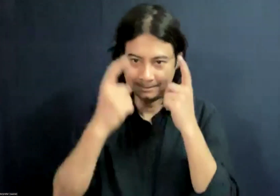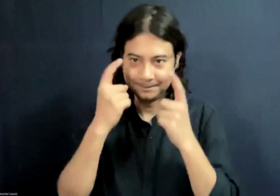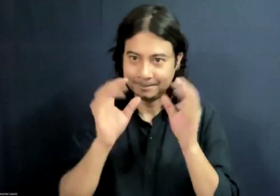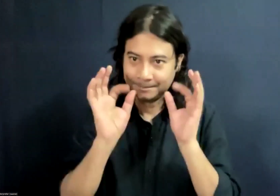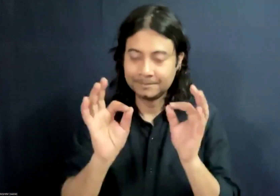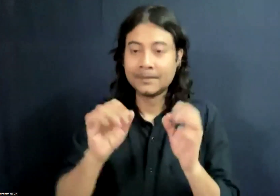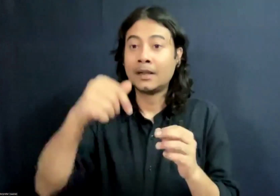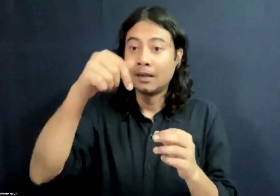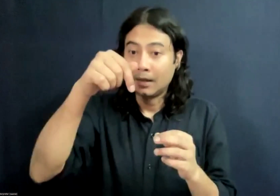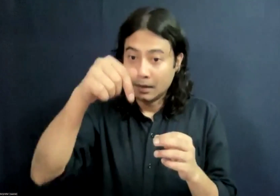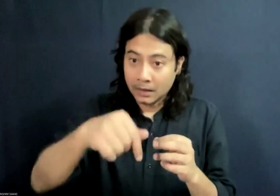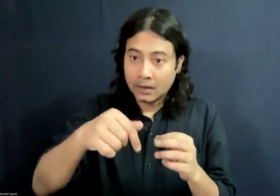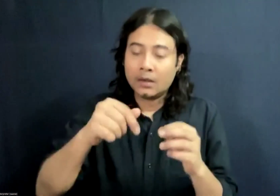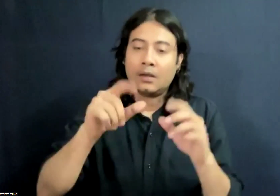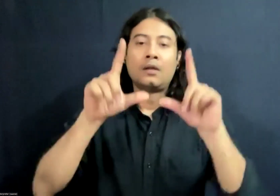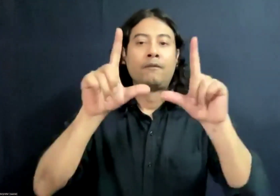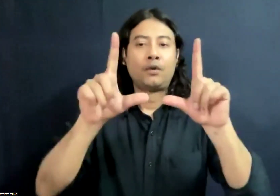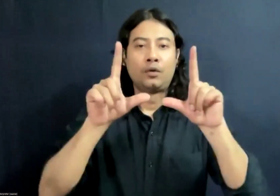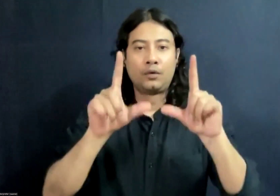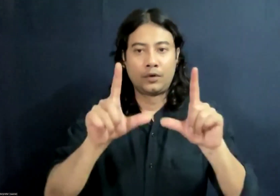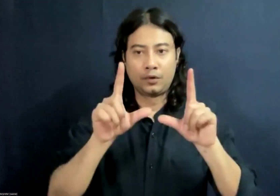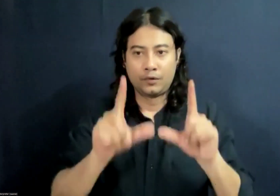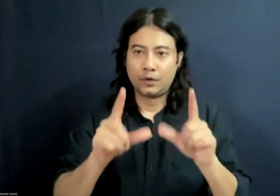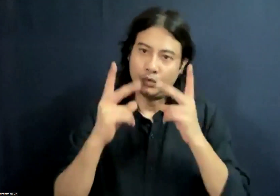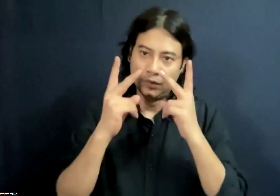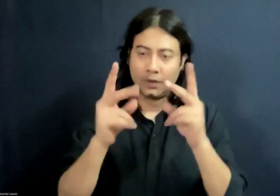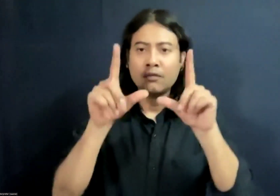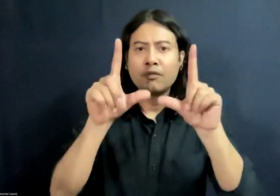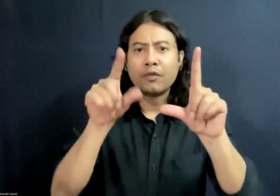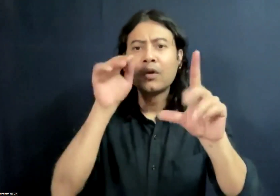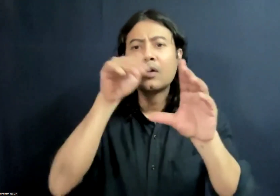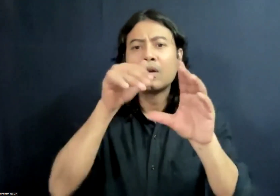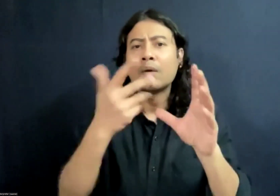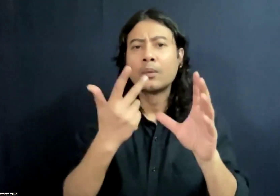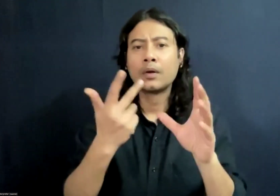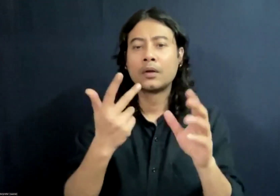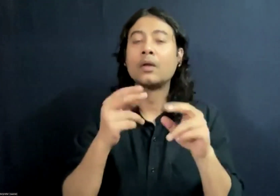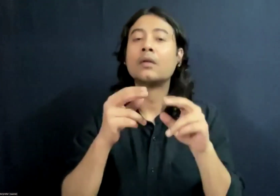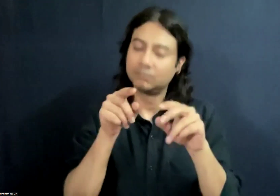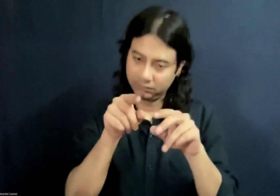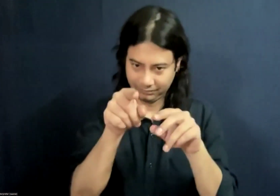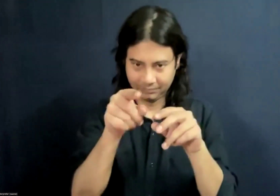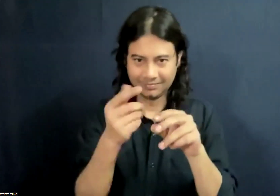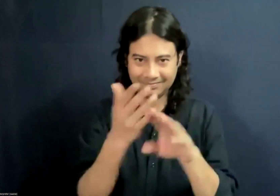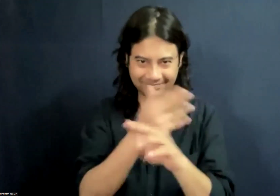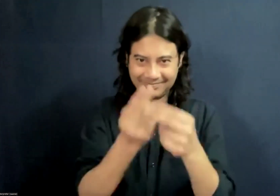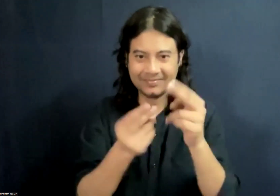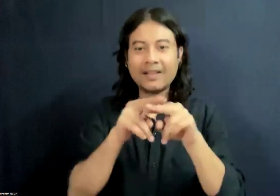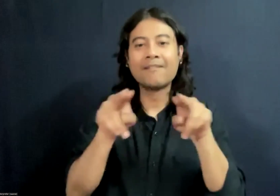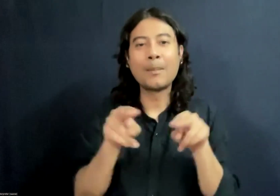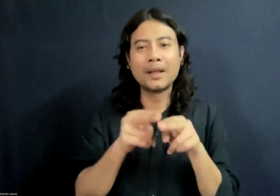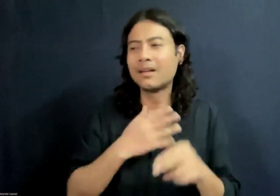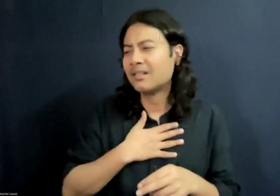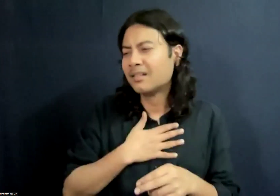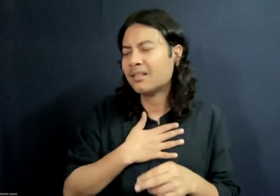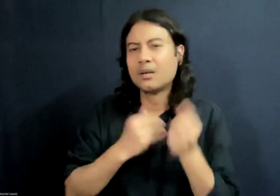So here we see that how there is a family who's giving uh, money and food to some poor person, and that person is